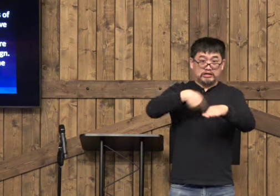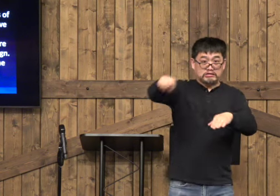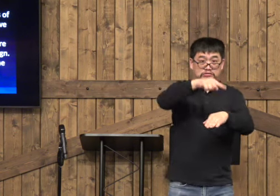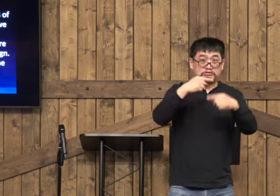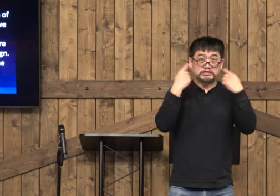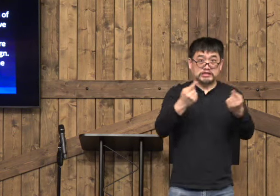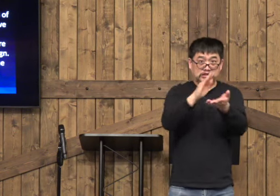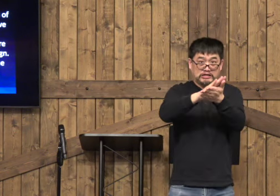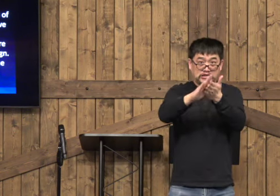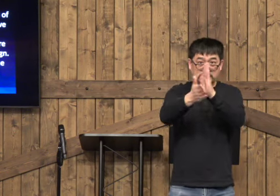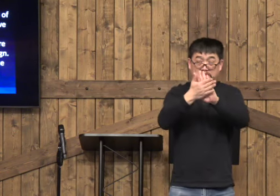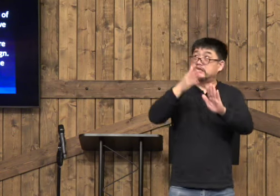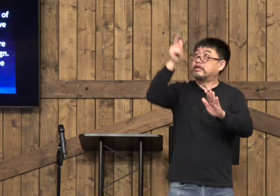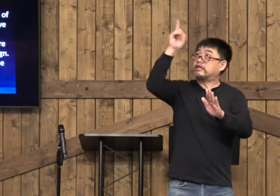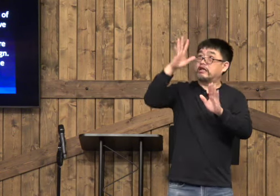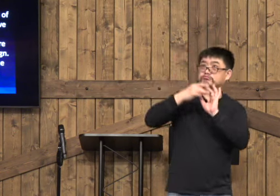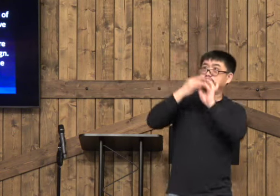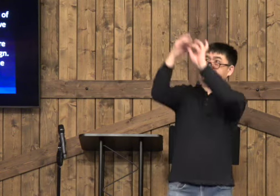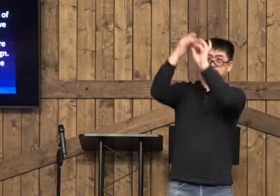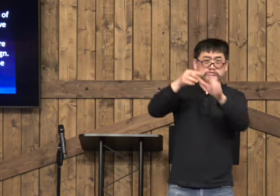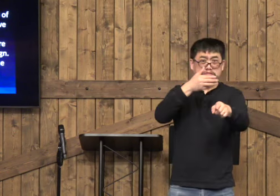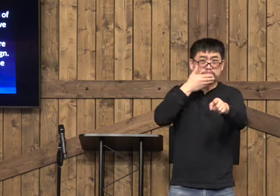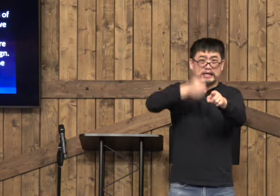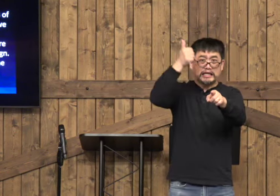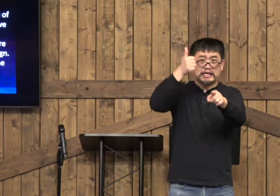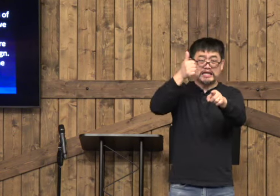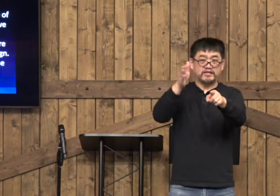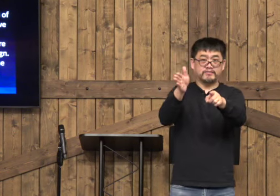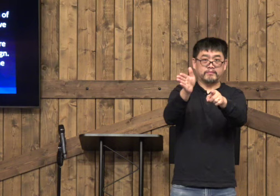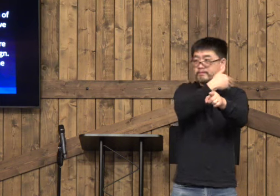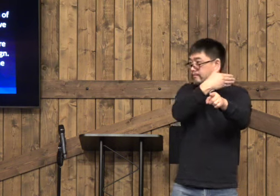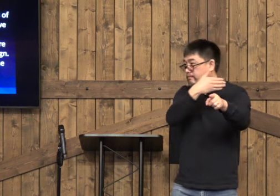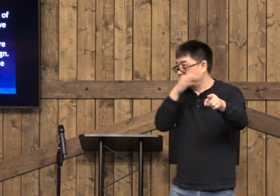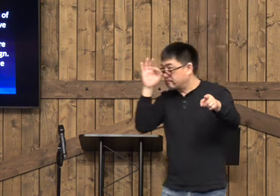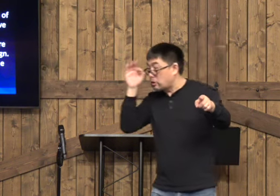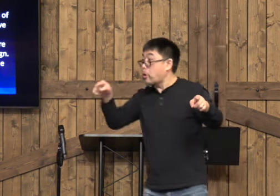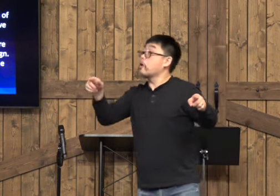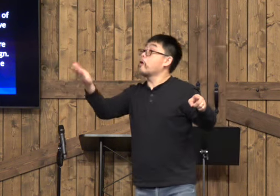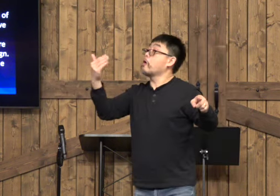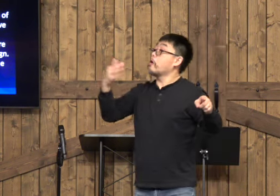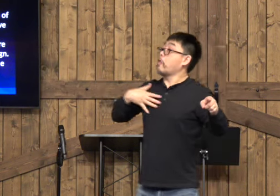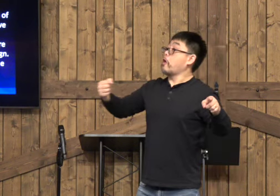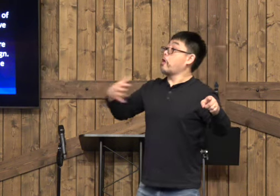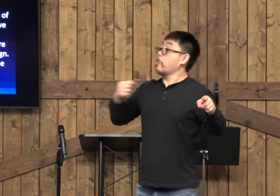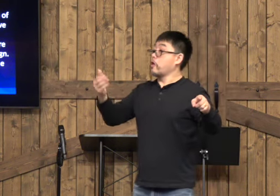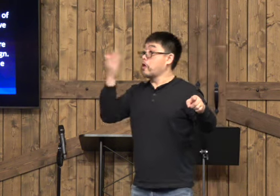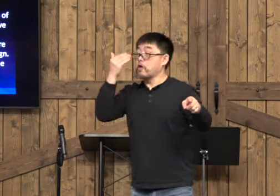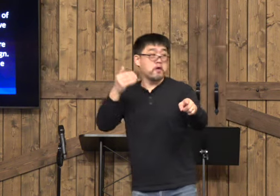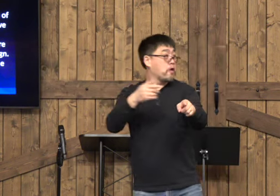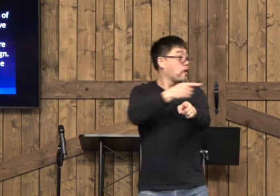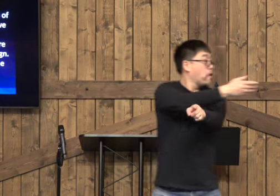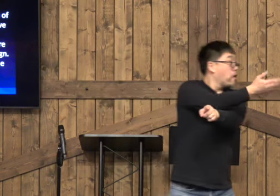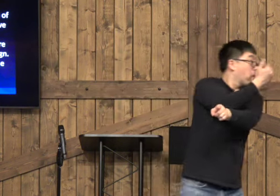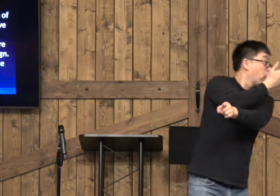he resurrected. And he forgave them their sin to restore their relationship with God. he said, was. Restoring relationship